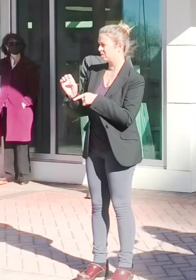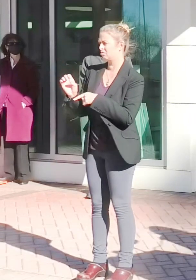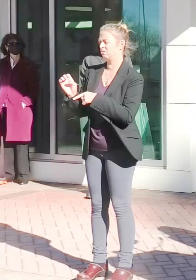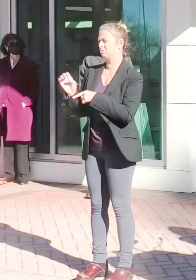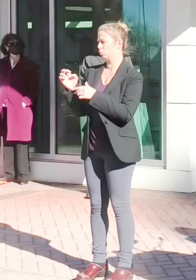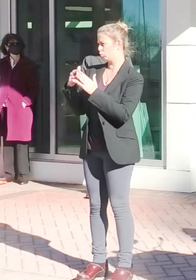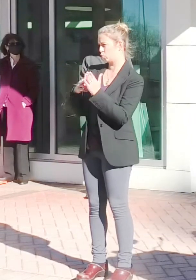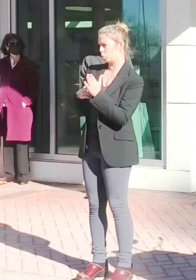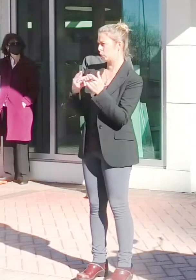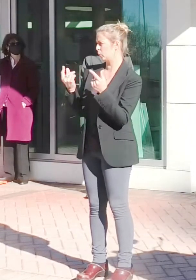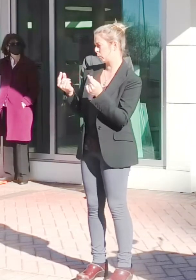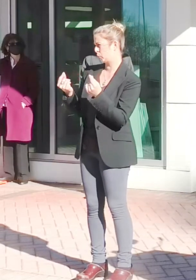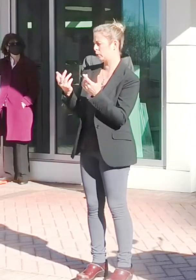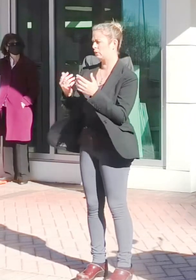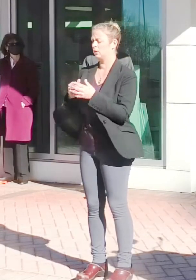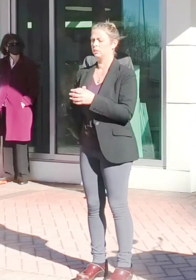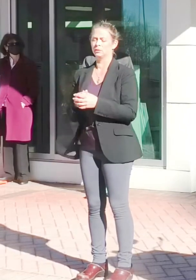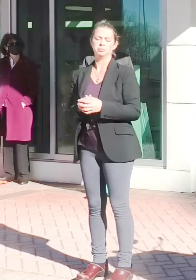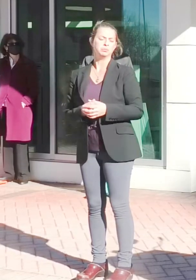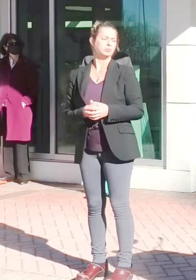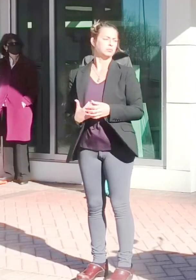Myers.